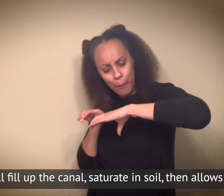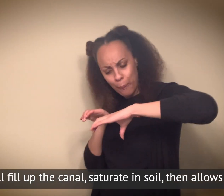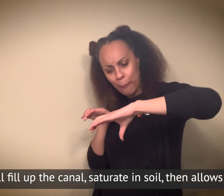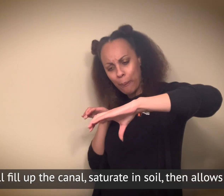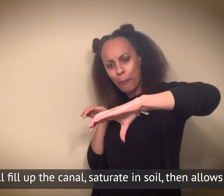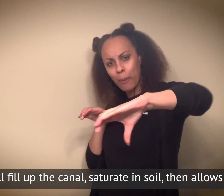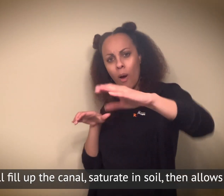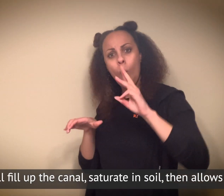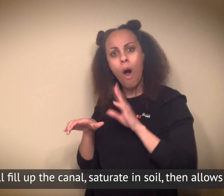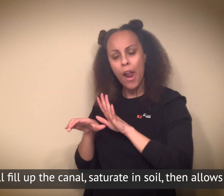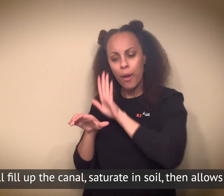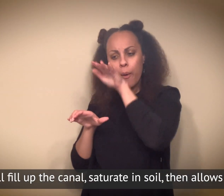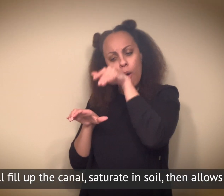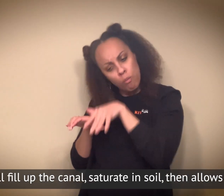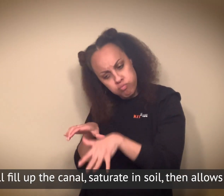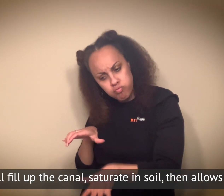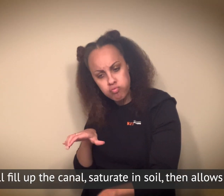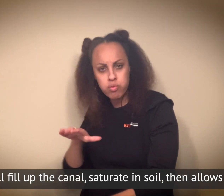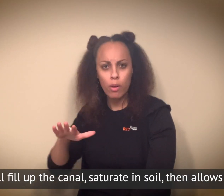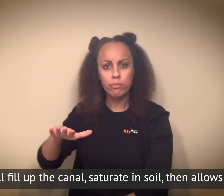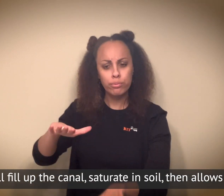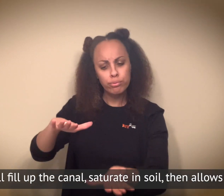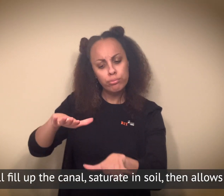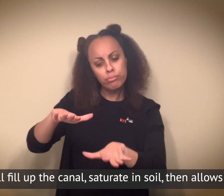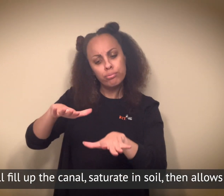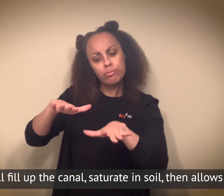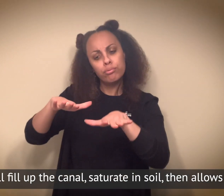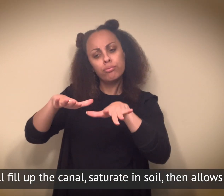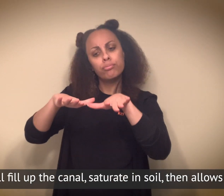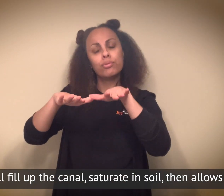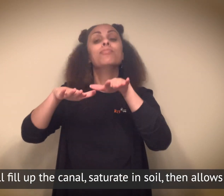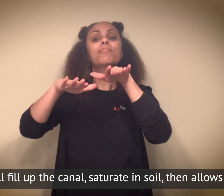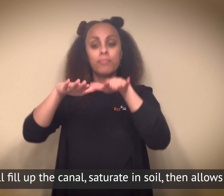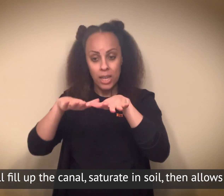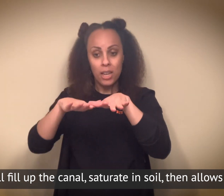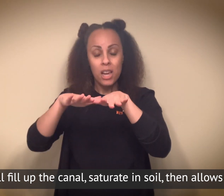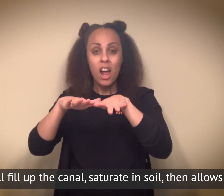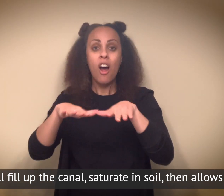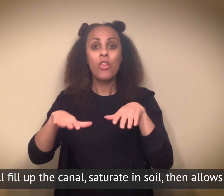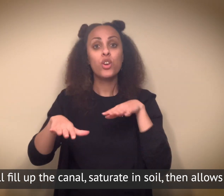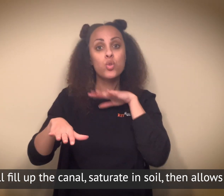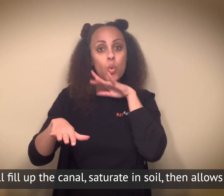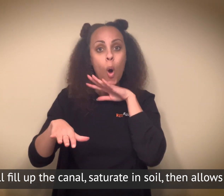The water pouring in will fill up the canals,